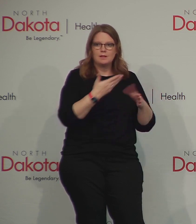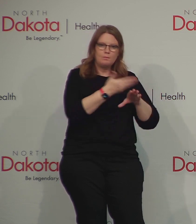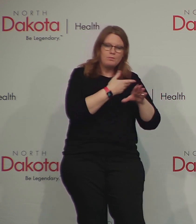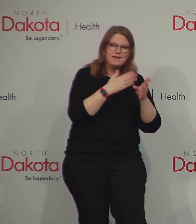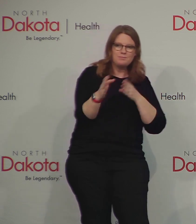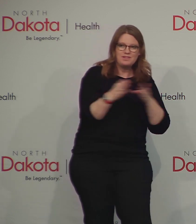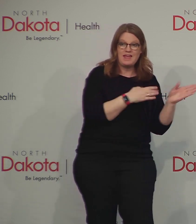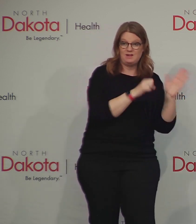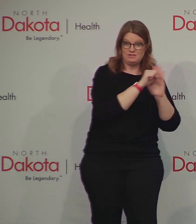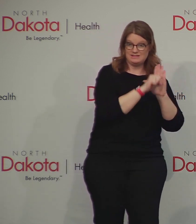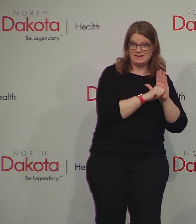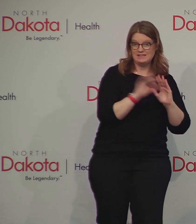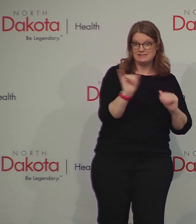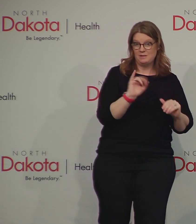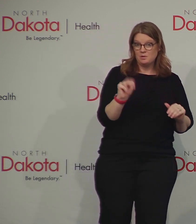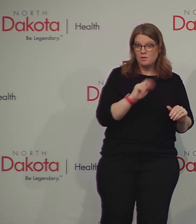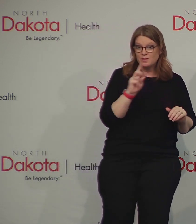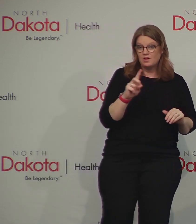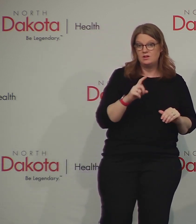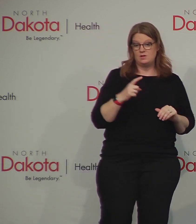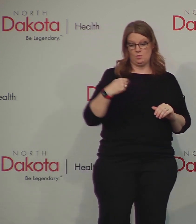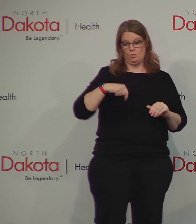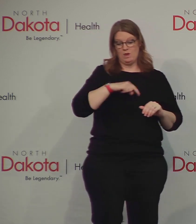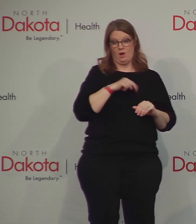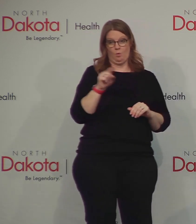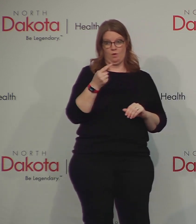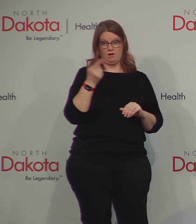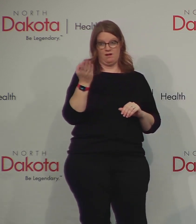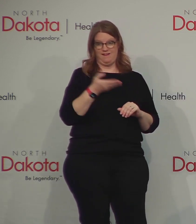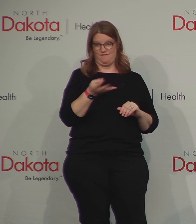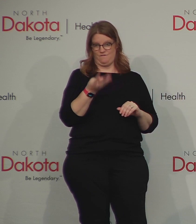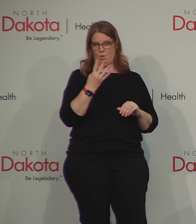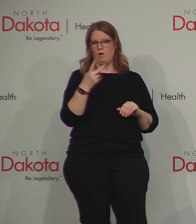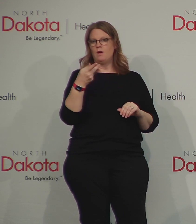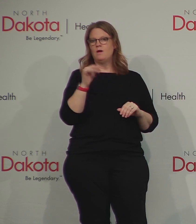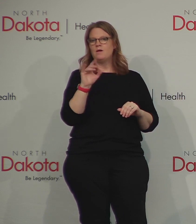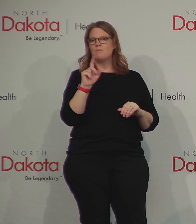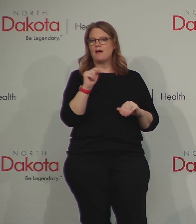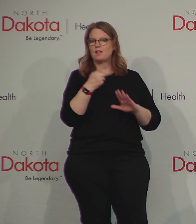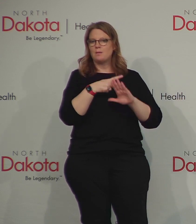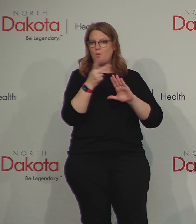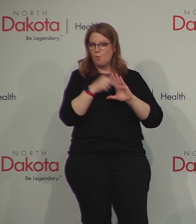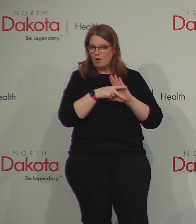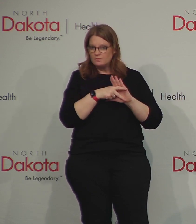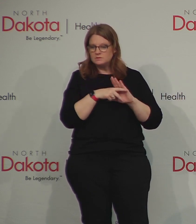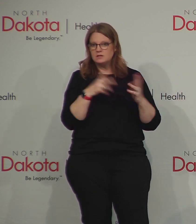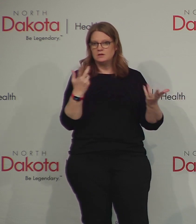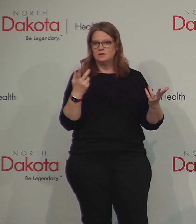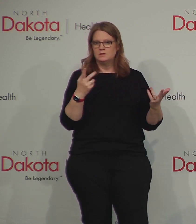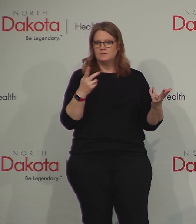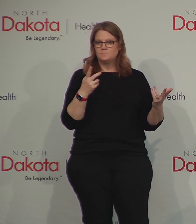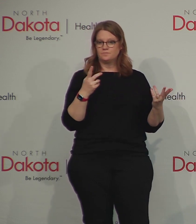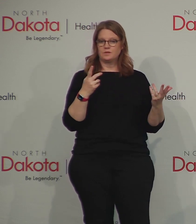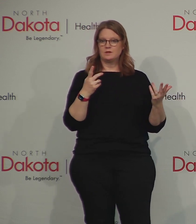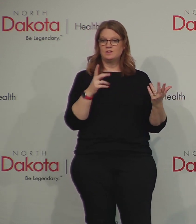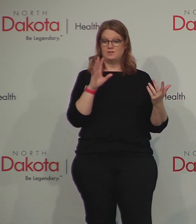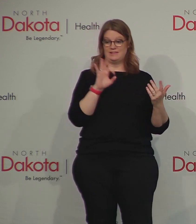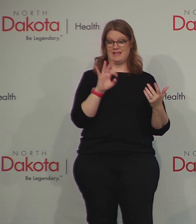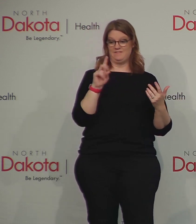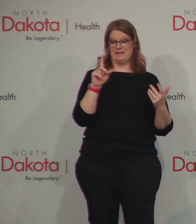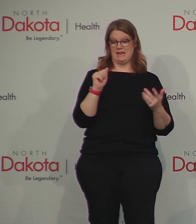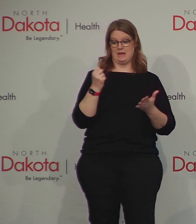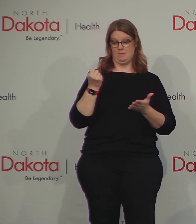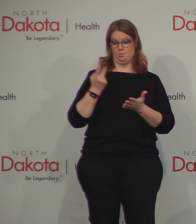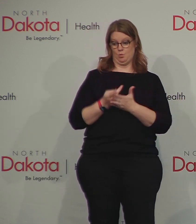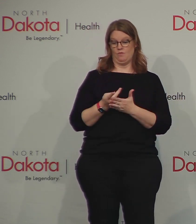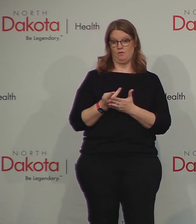with the states like North Dakota, who is one of 4 pilot programs, allowed the day immediately after the FDA